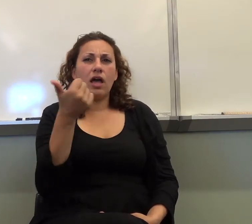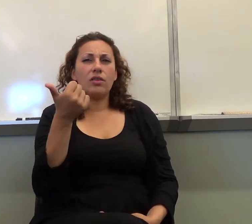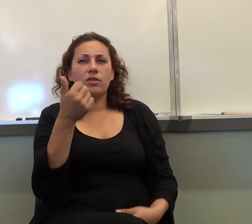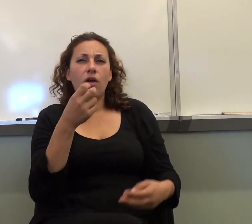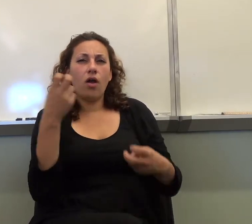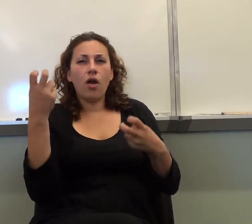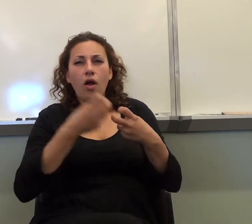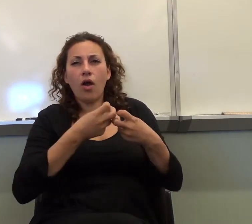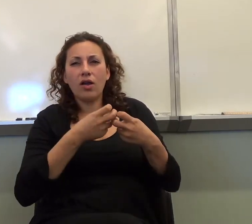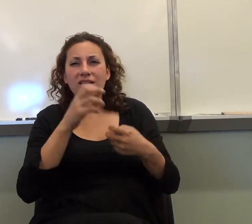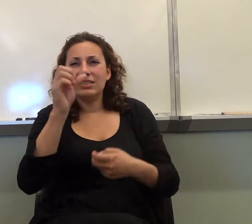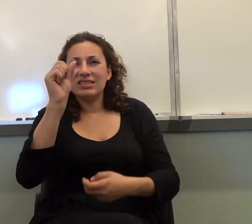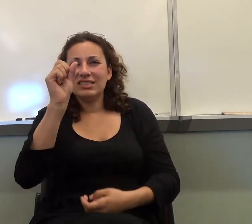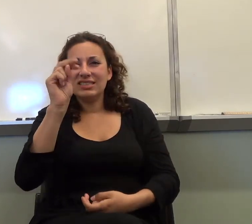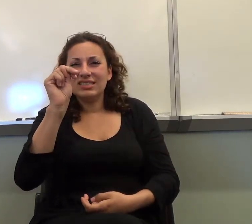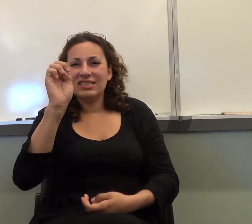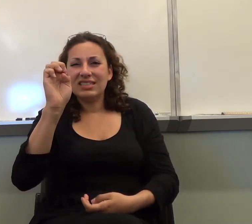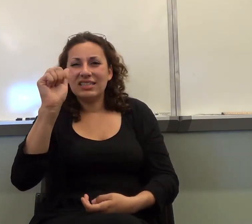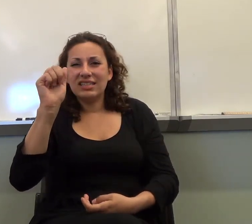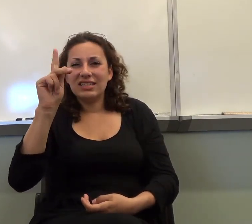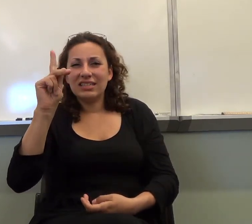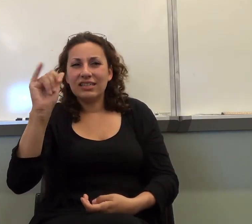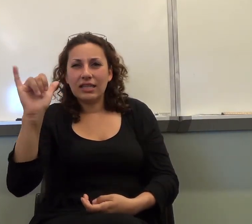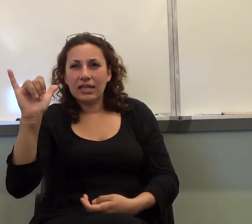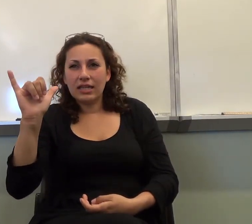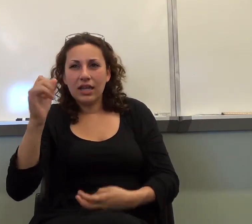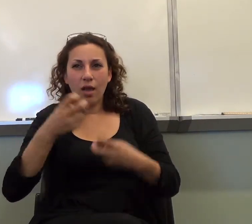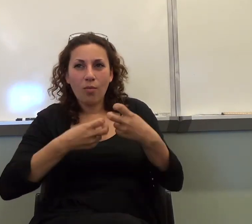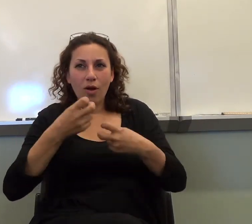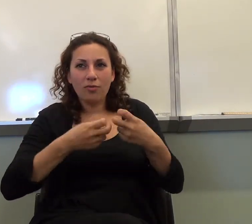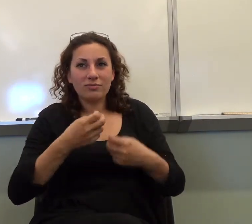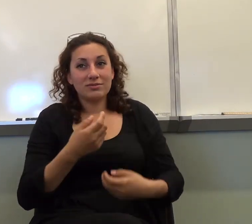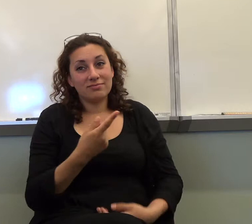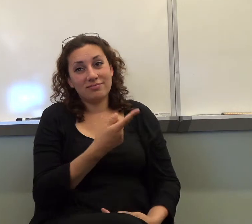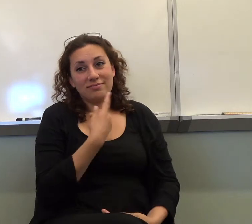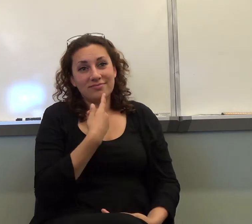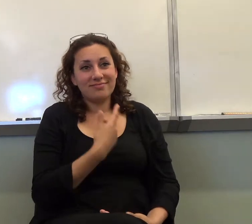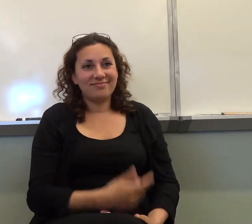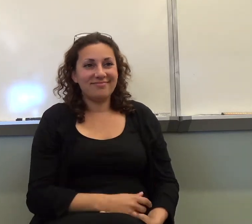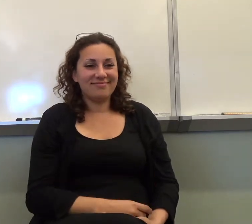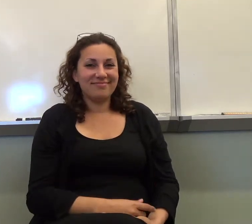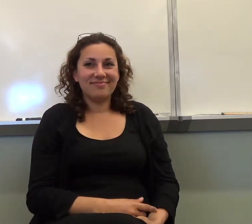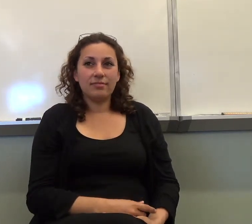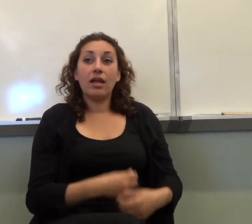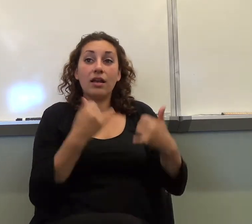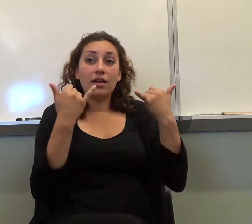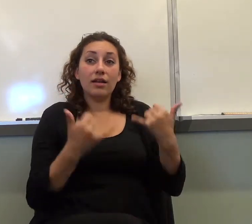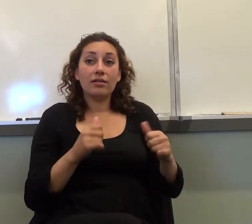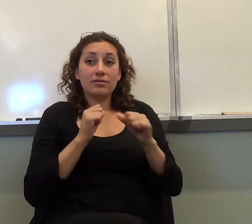I don't think so. All right, let's go on to division of real numbers.